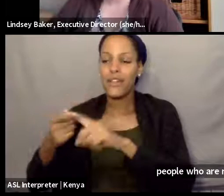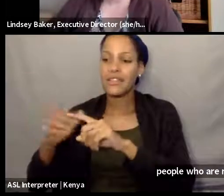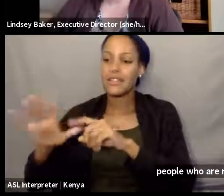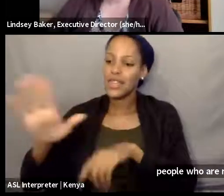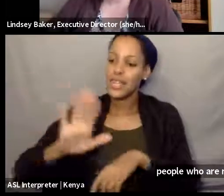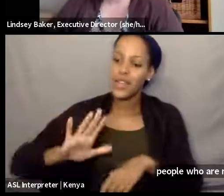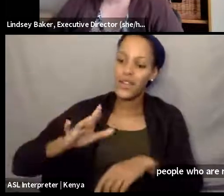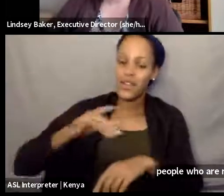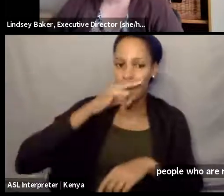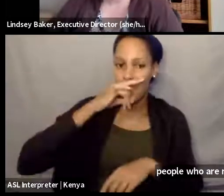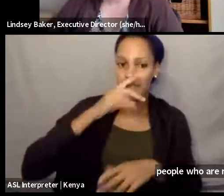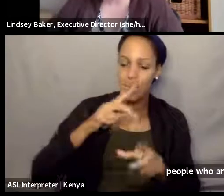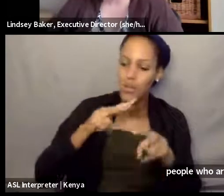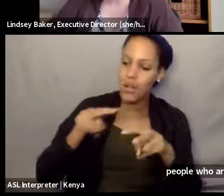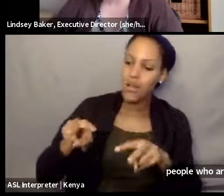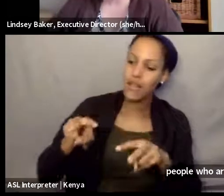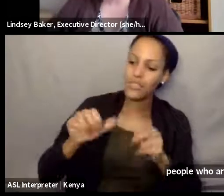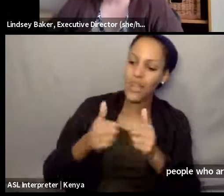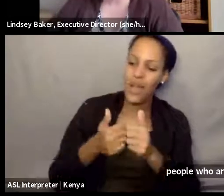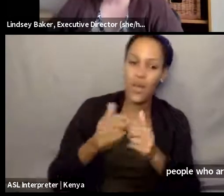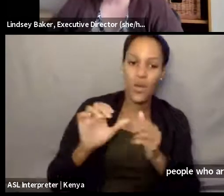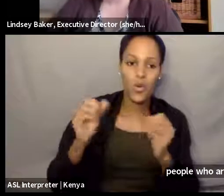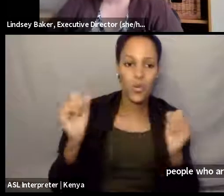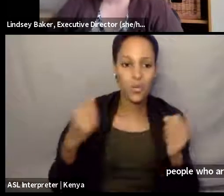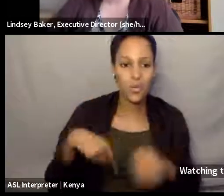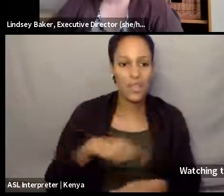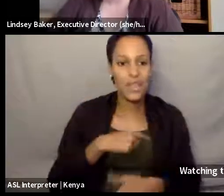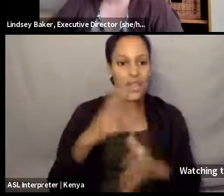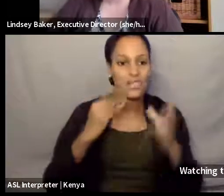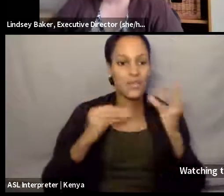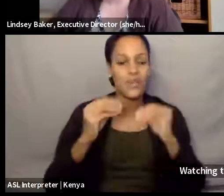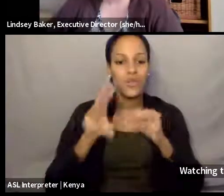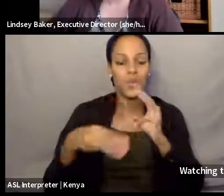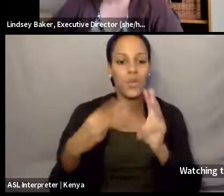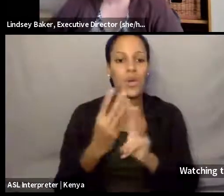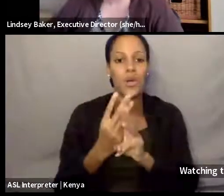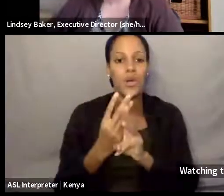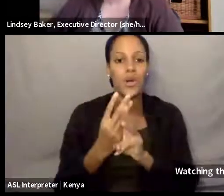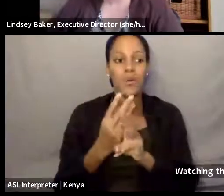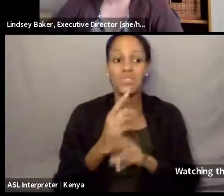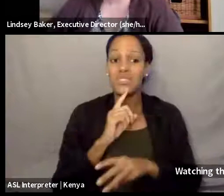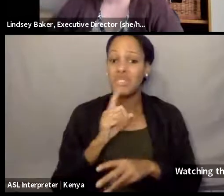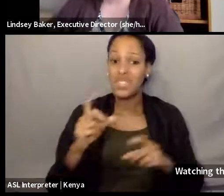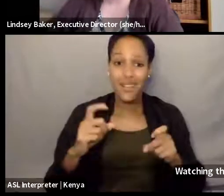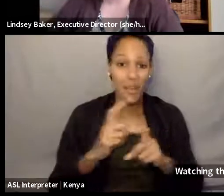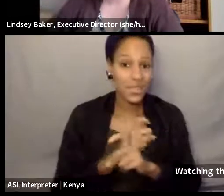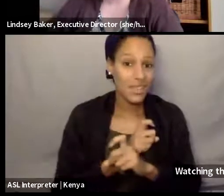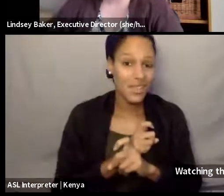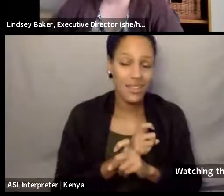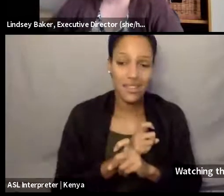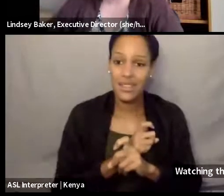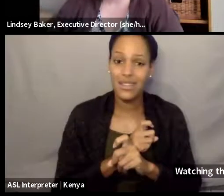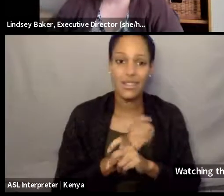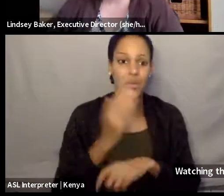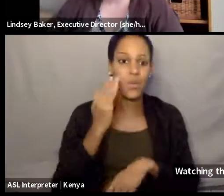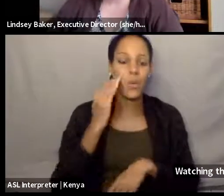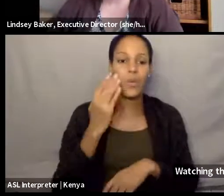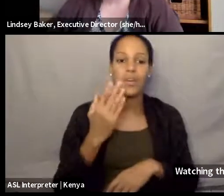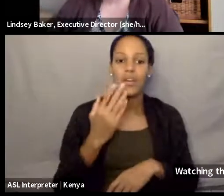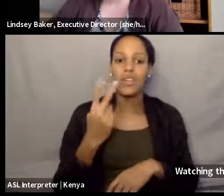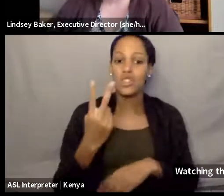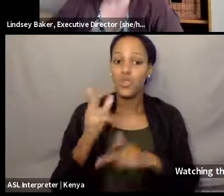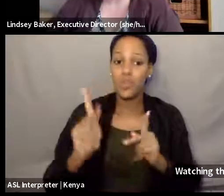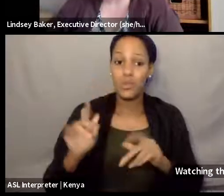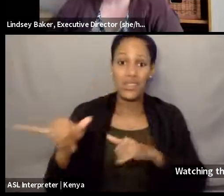watching the way we kind of experience the world, which is complicated, and you know, no two people experience it the same